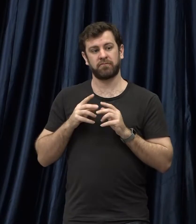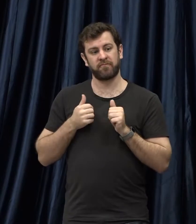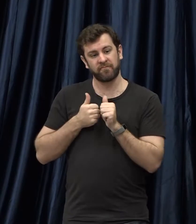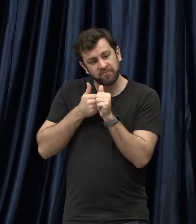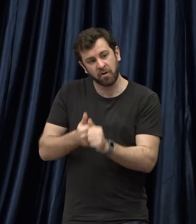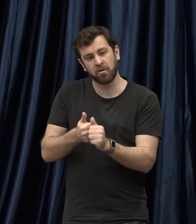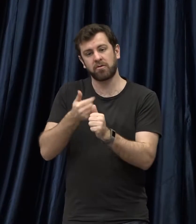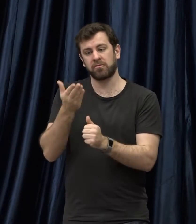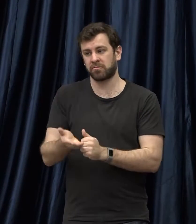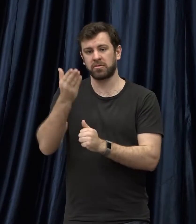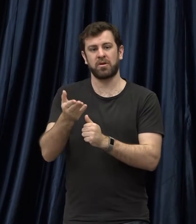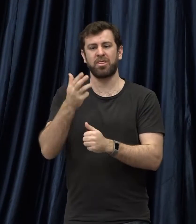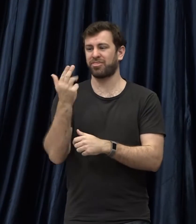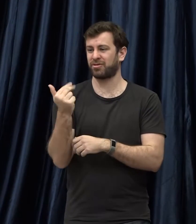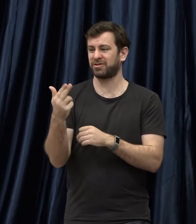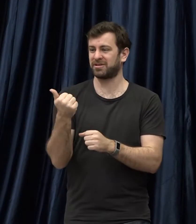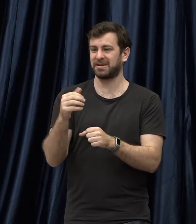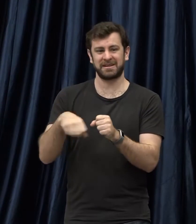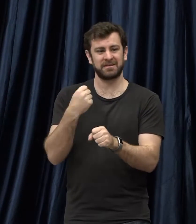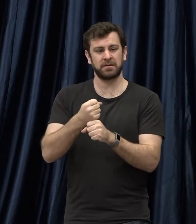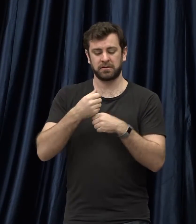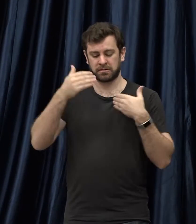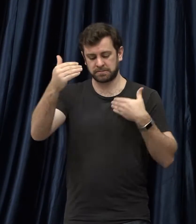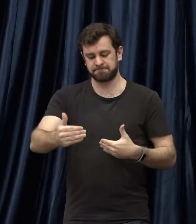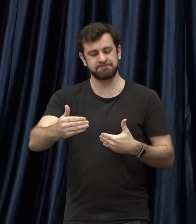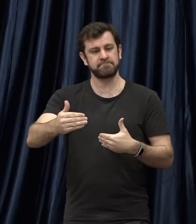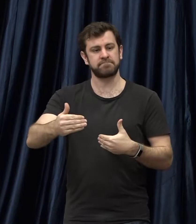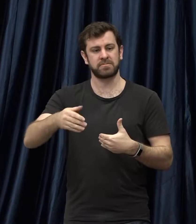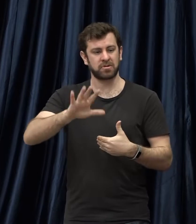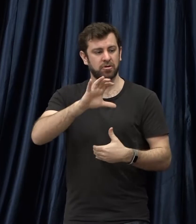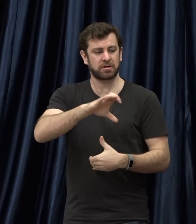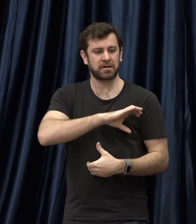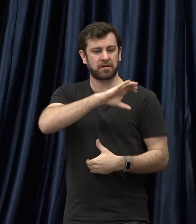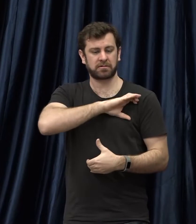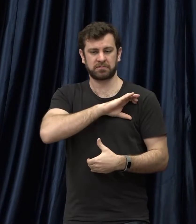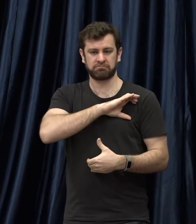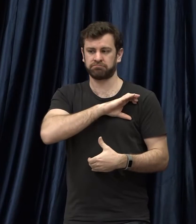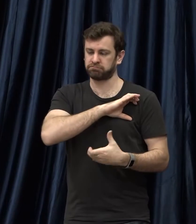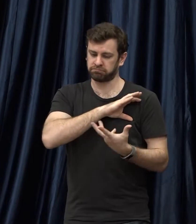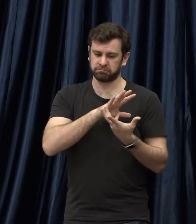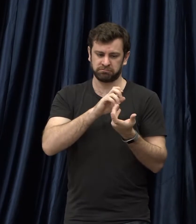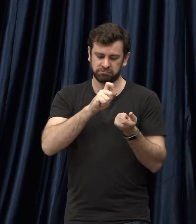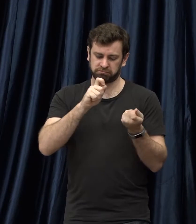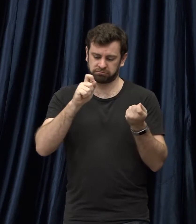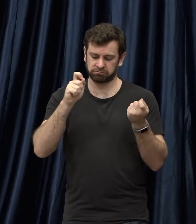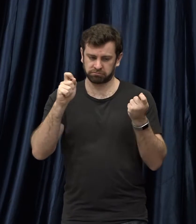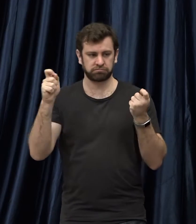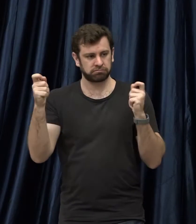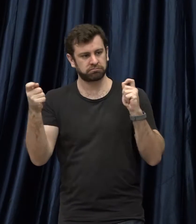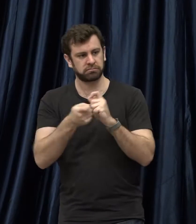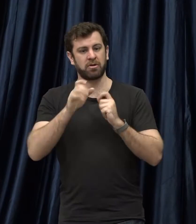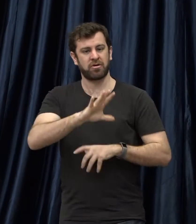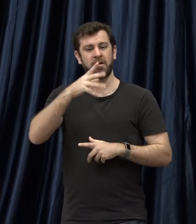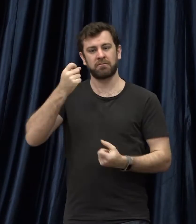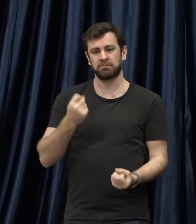a 13-year period in Mecca. Their character was shaped. Their understanding was